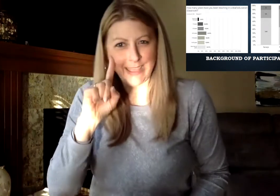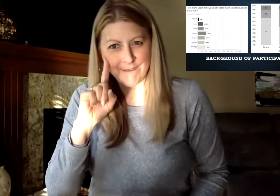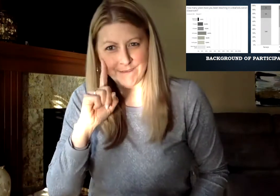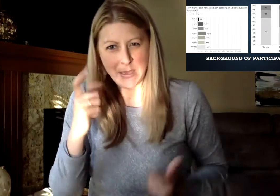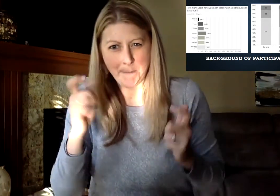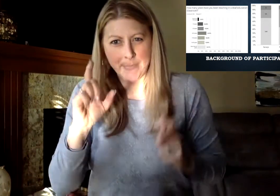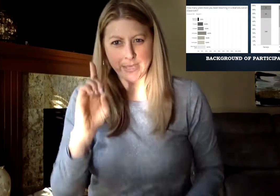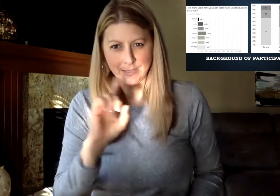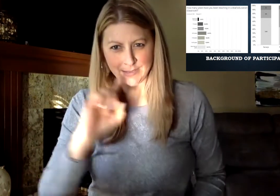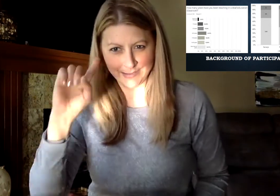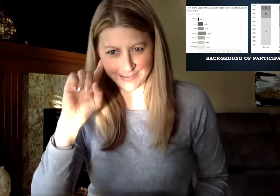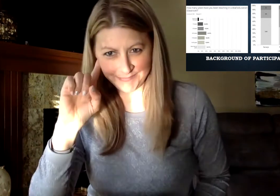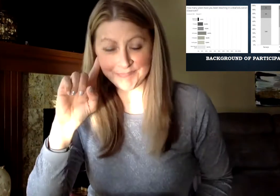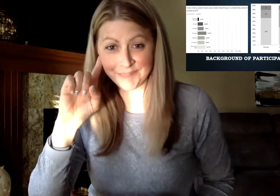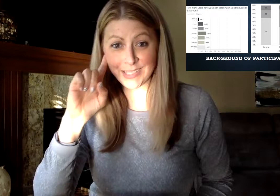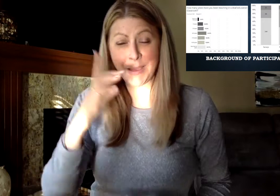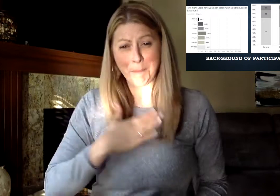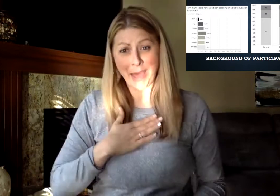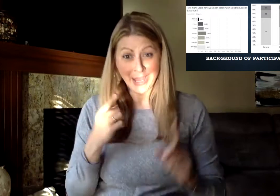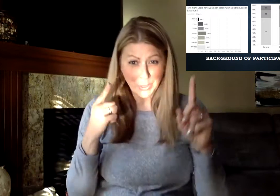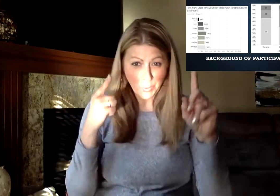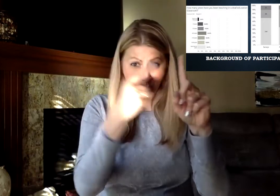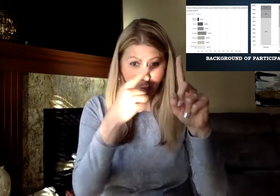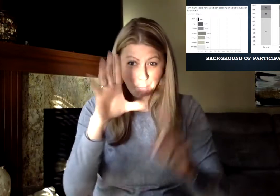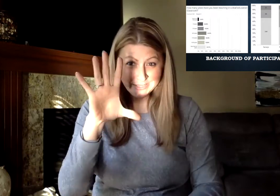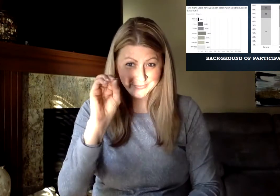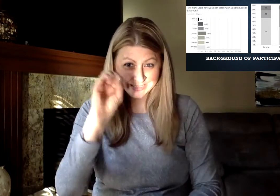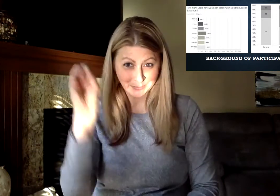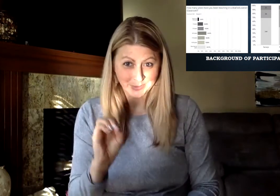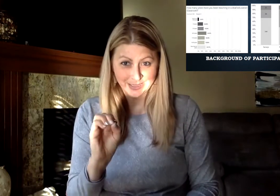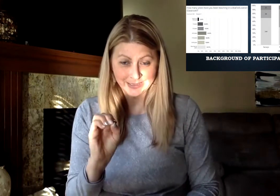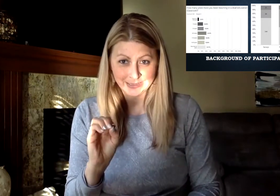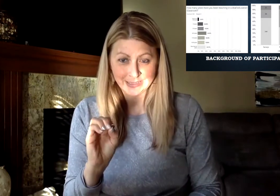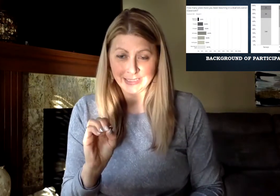It was very important that they were deaf, big D deaf. My goal was 50%.